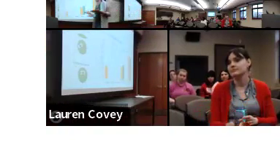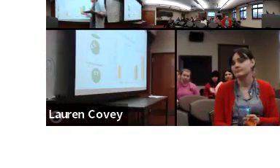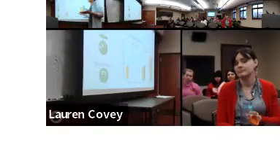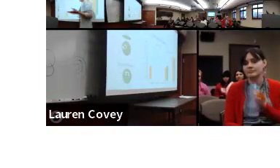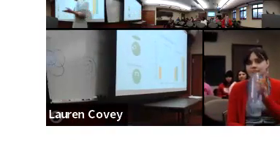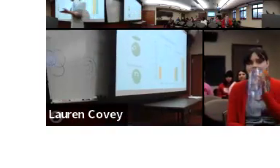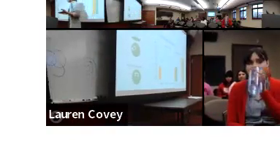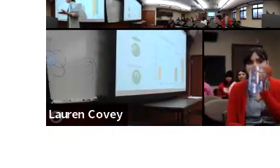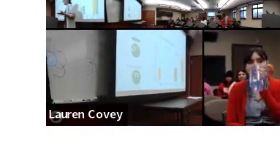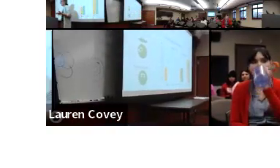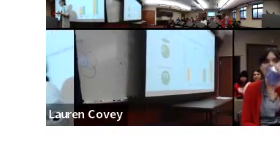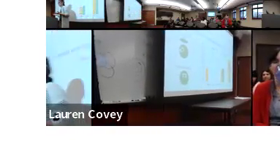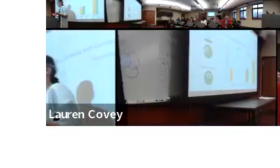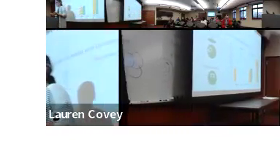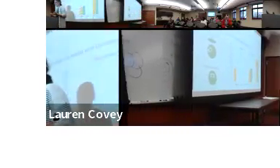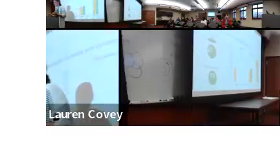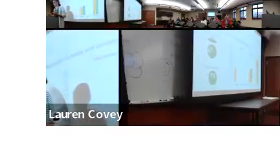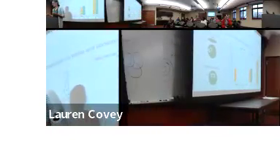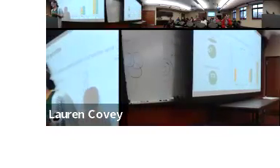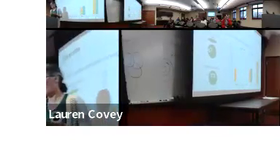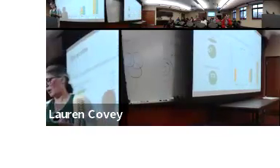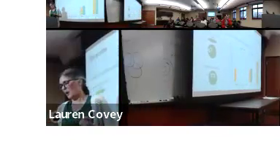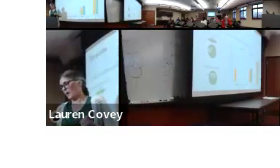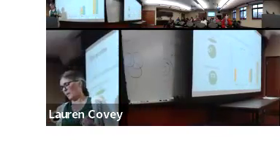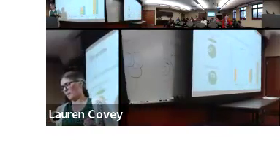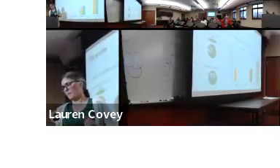reintroduction. Carlos only used it for the maintained references.